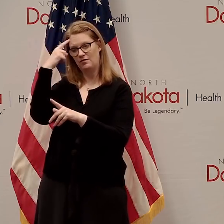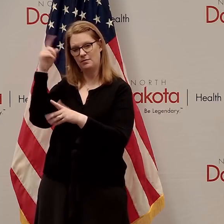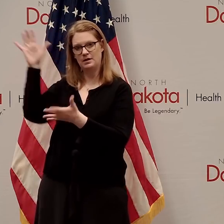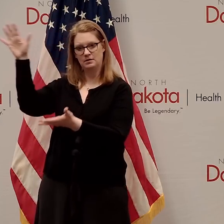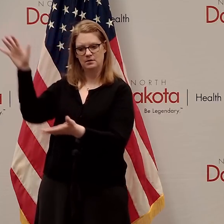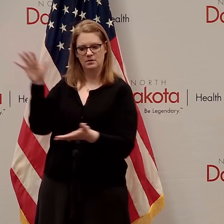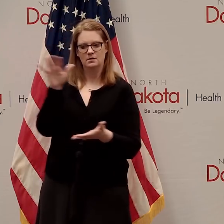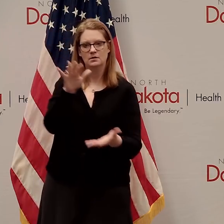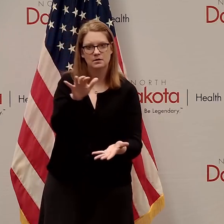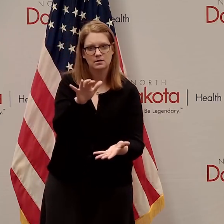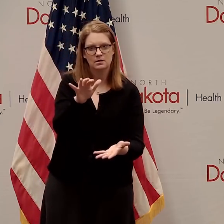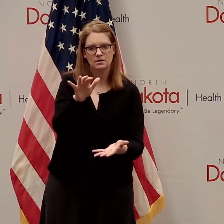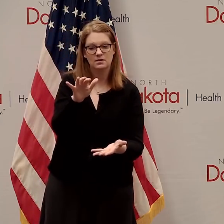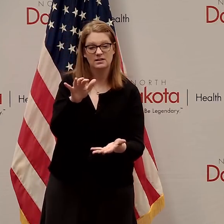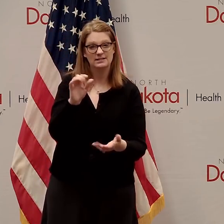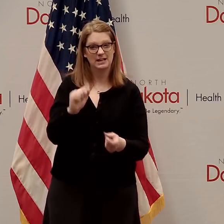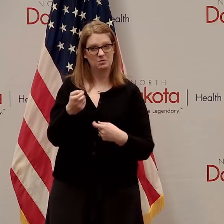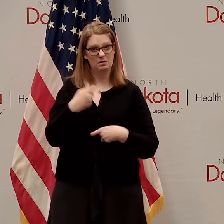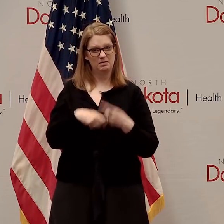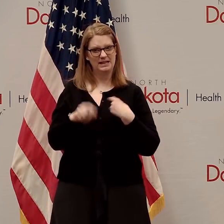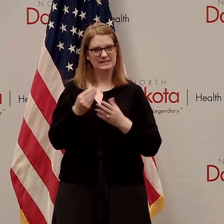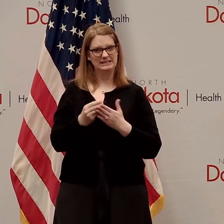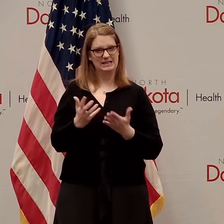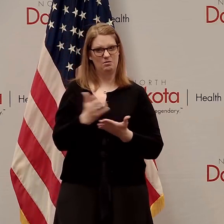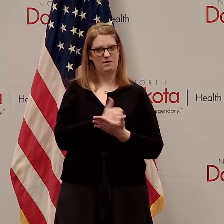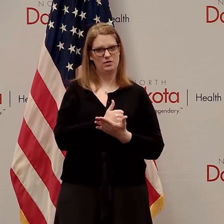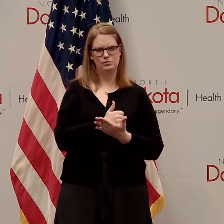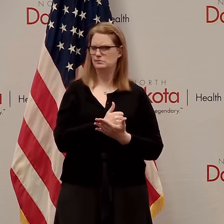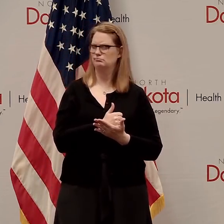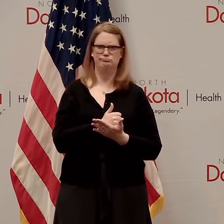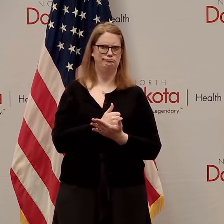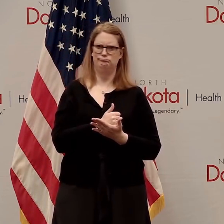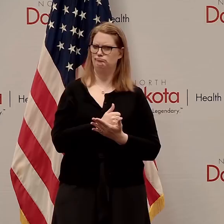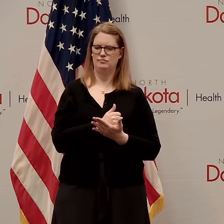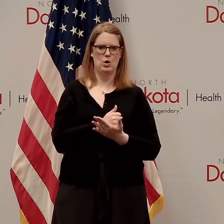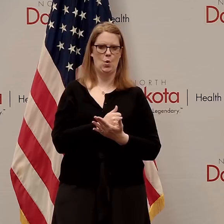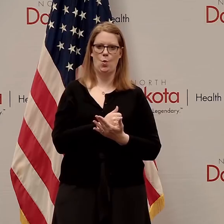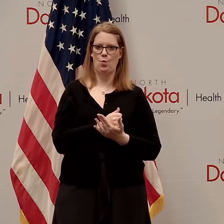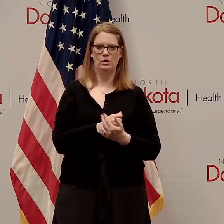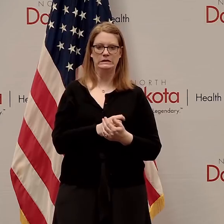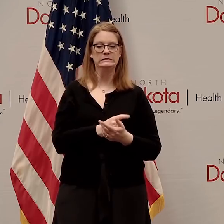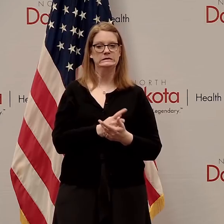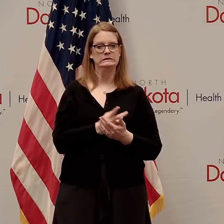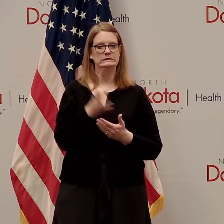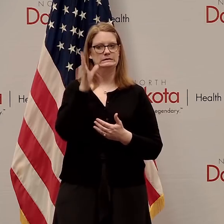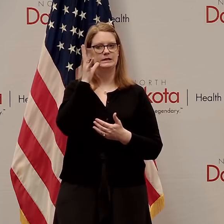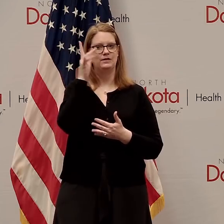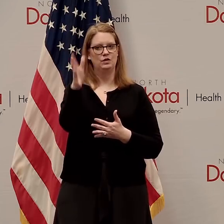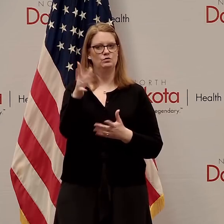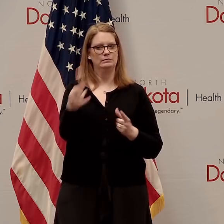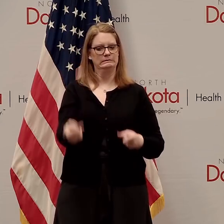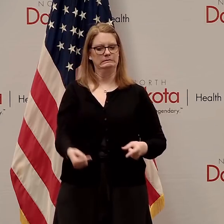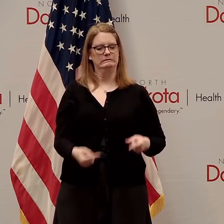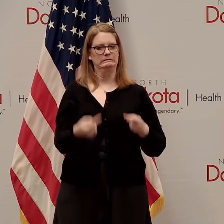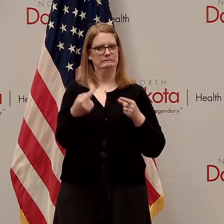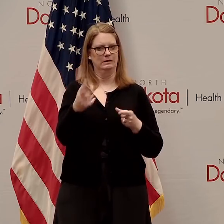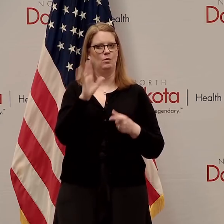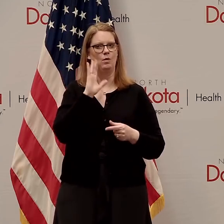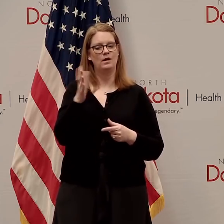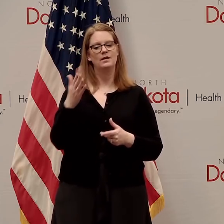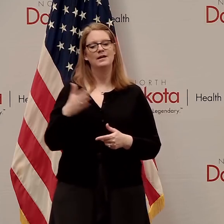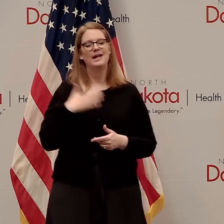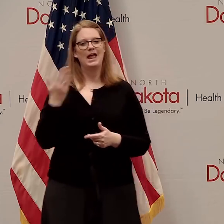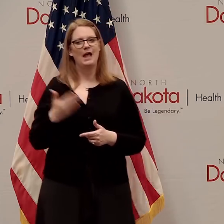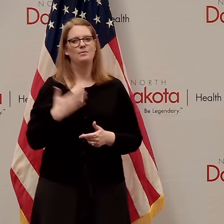be used to replace state revenues. And so the challenging times ahead, but we're happy to know, and I'm sure